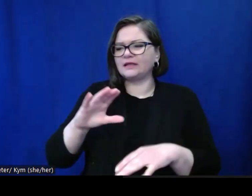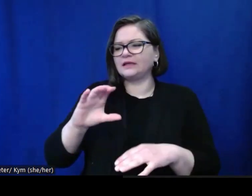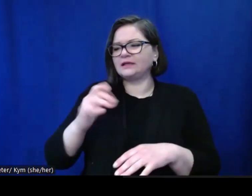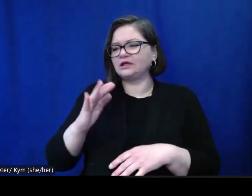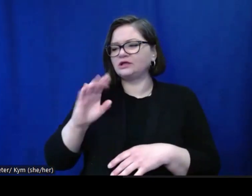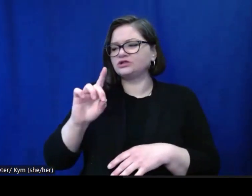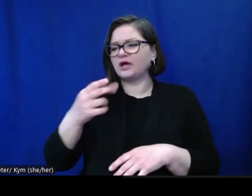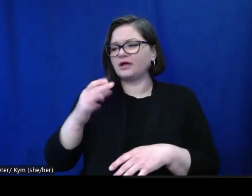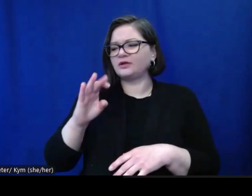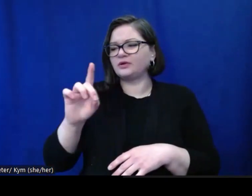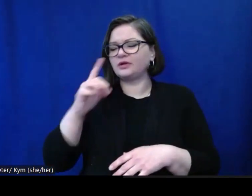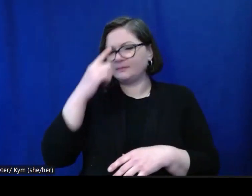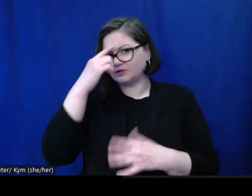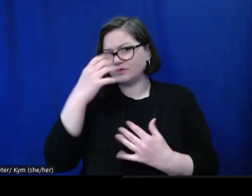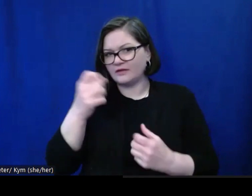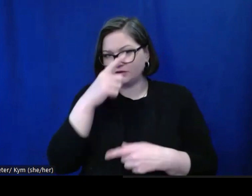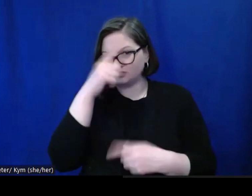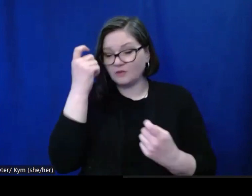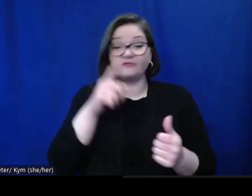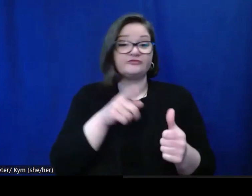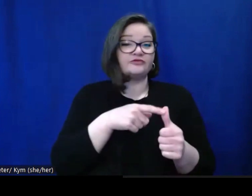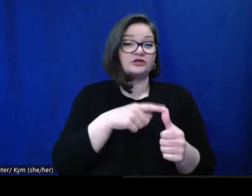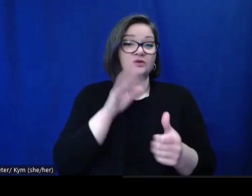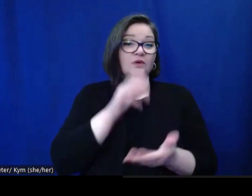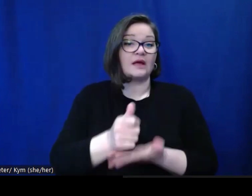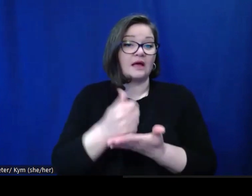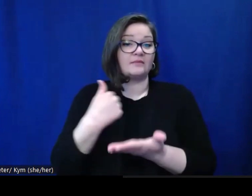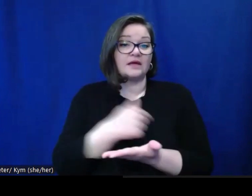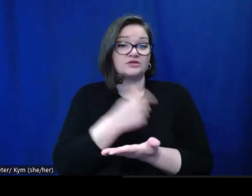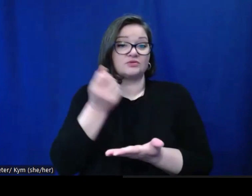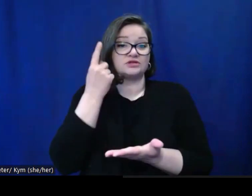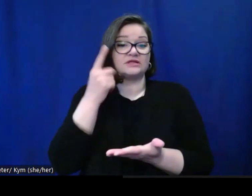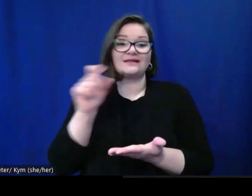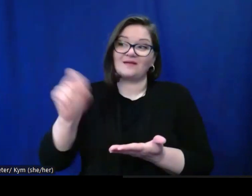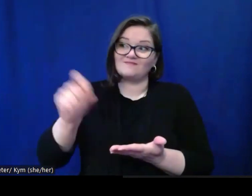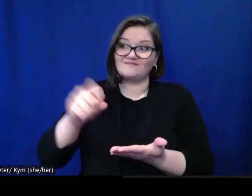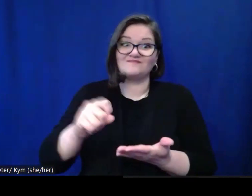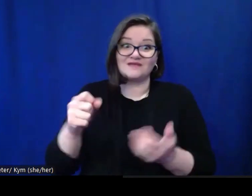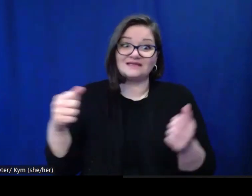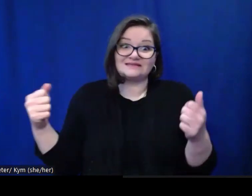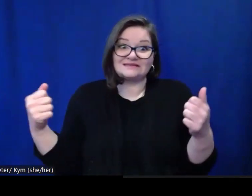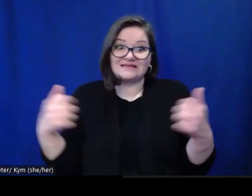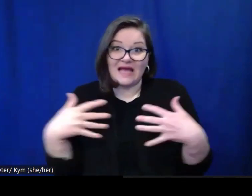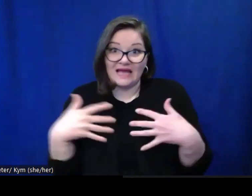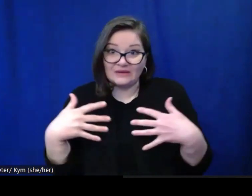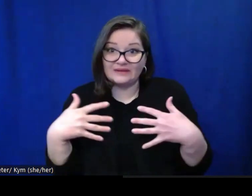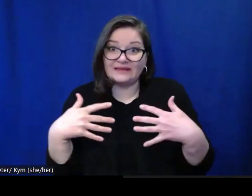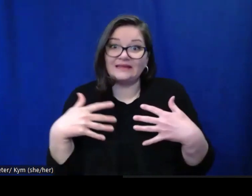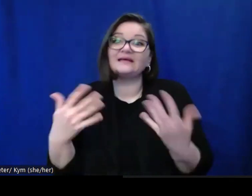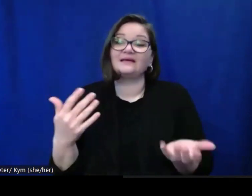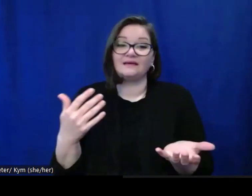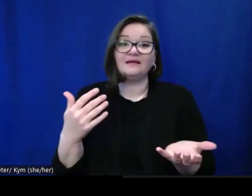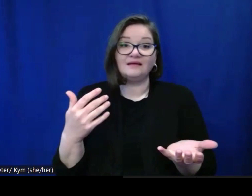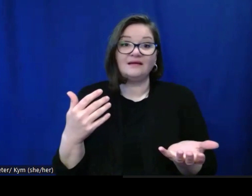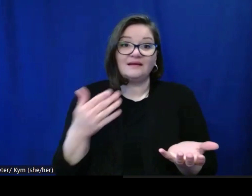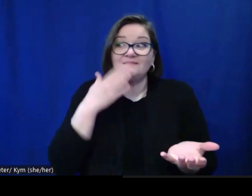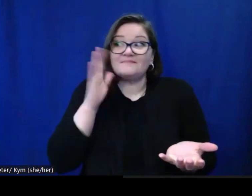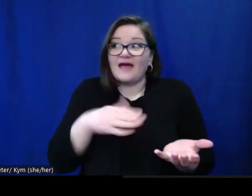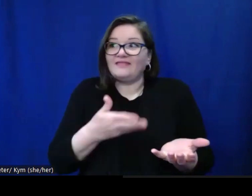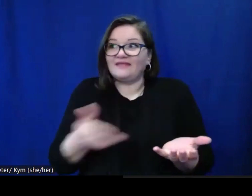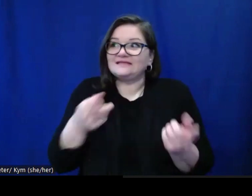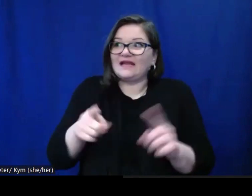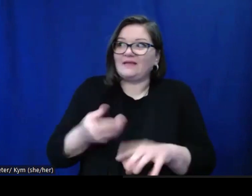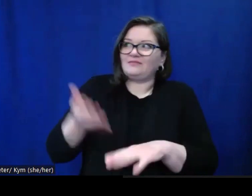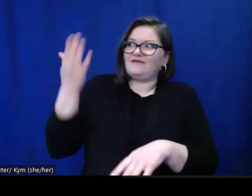trauma? Well, one, it helps us to understand how scary and bad things in the past can affect babies and